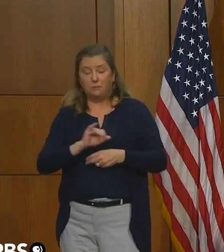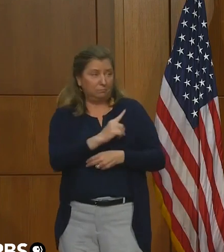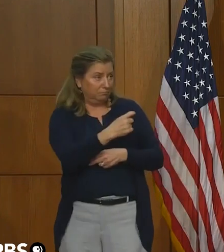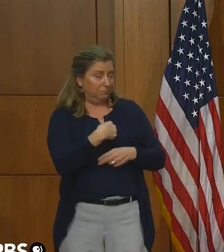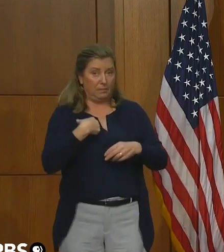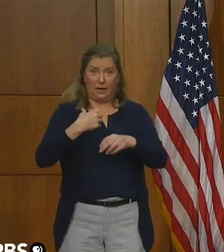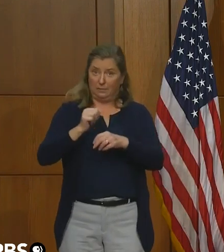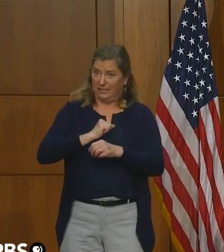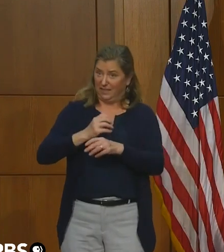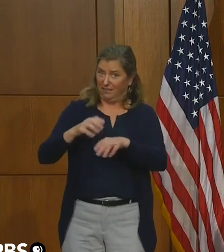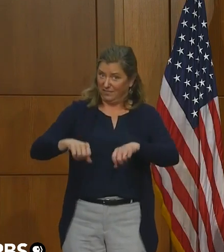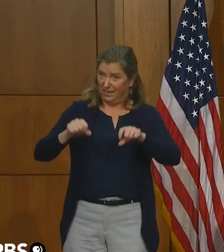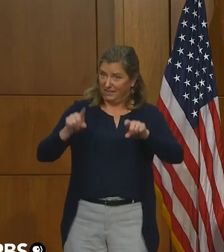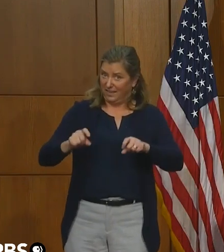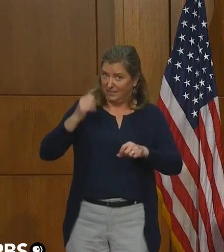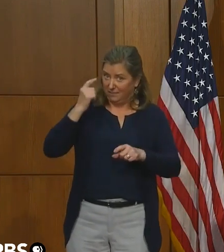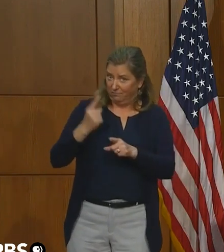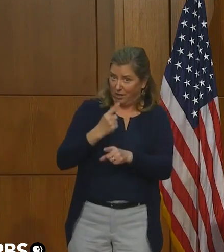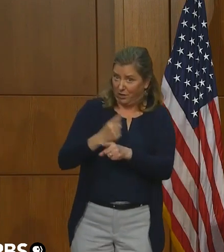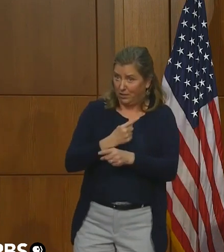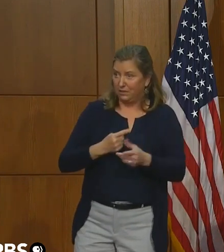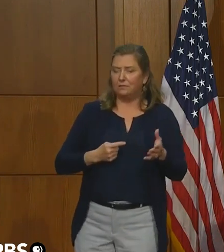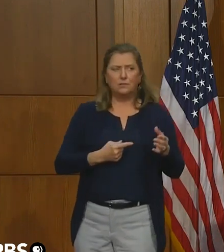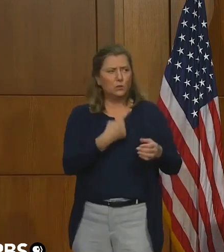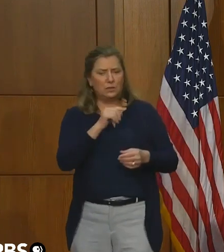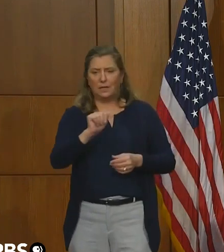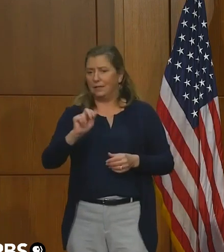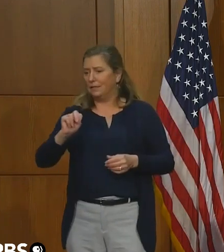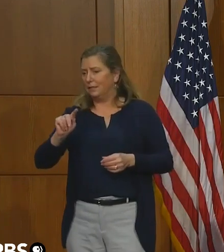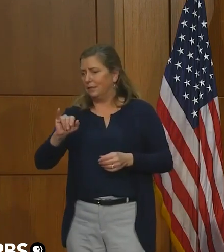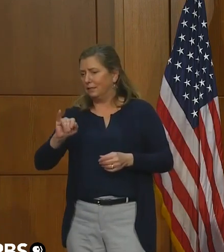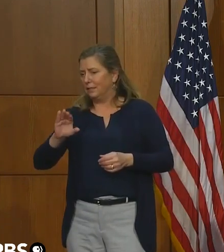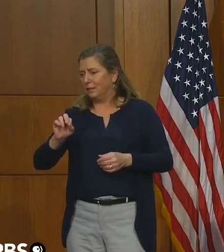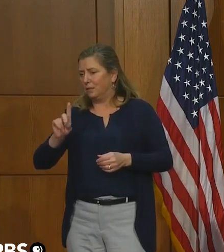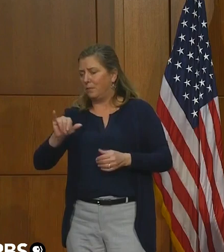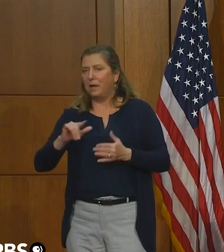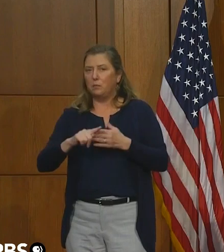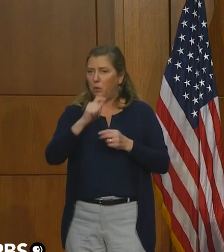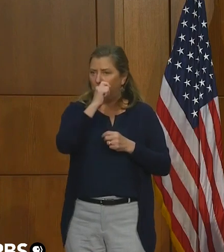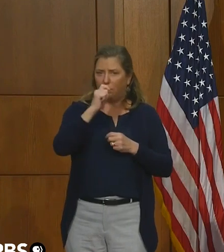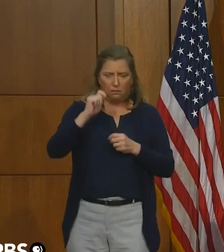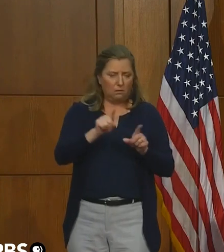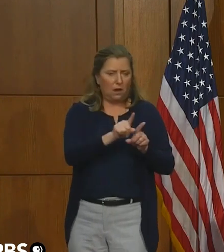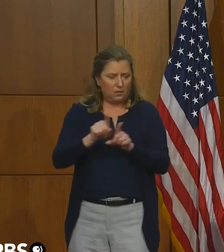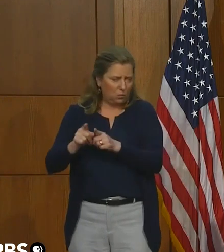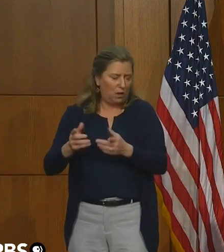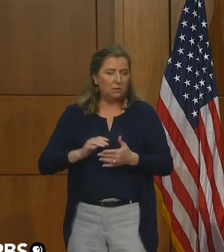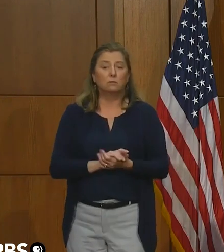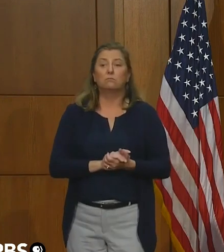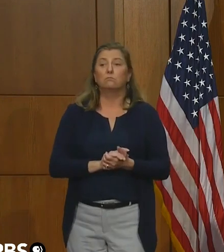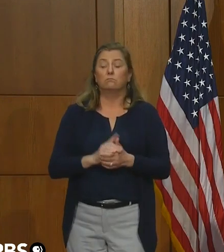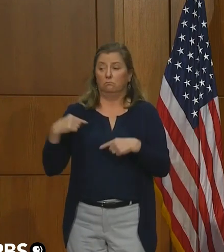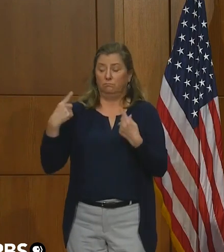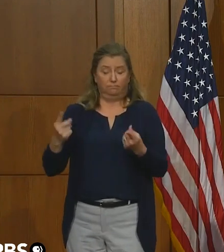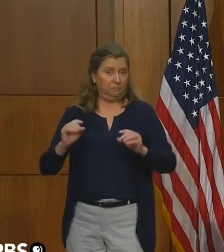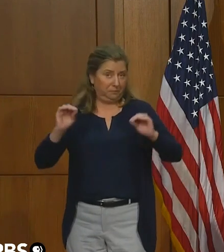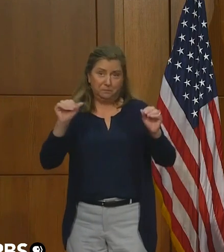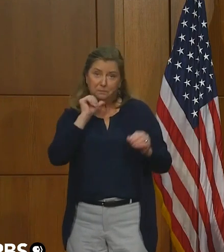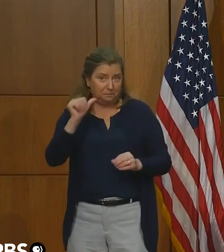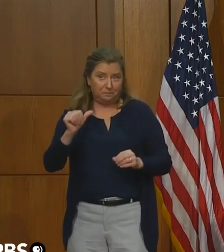tested? And I assume you mentioned antibody, but with the nasal swab as well. And to date, I haven't been,